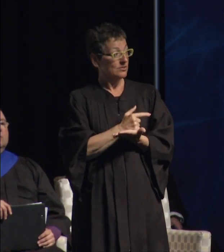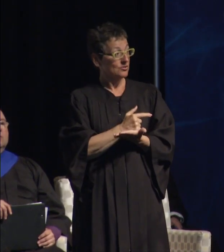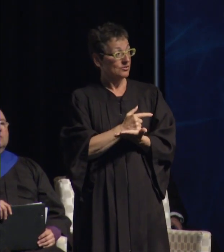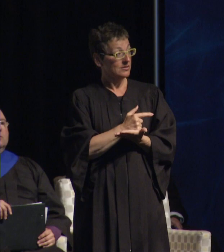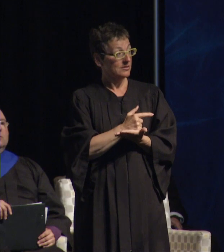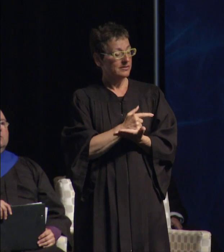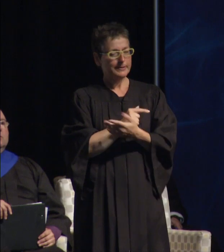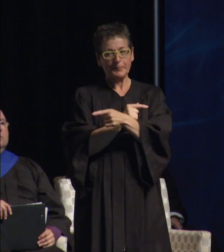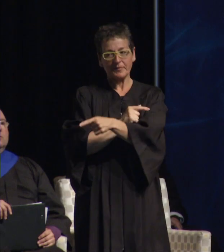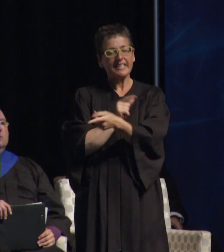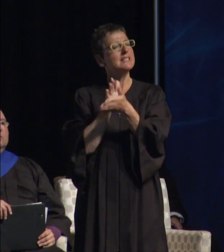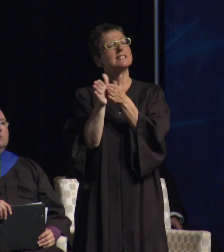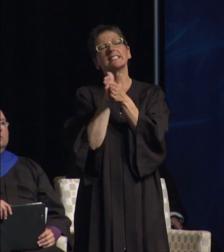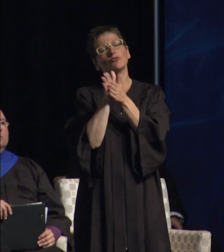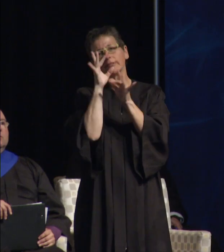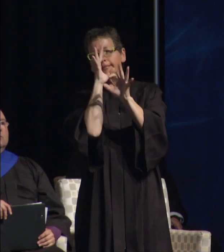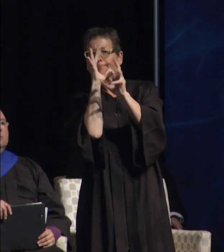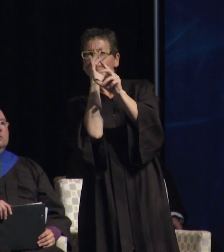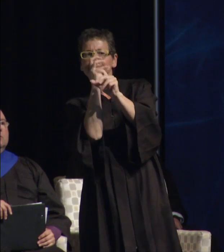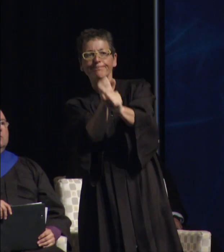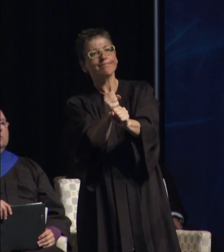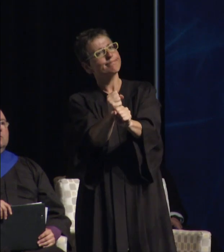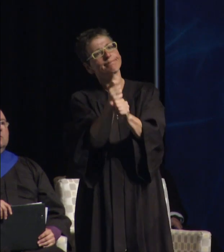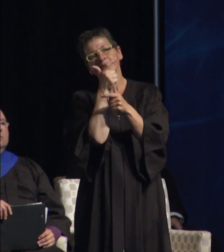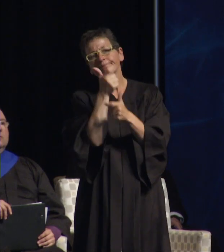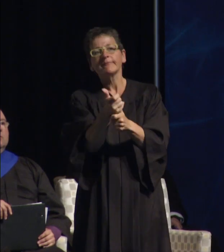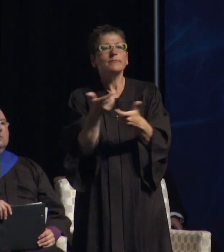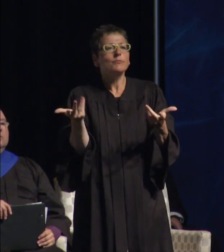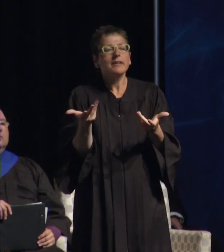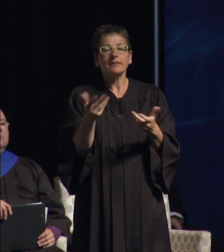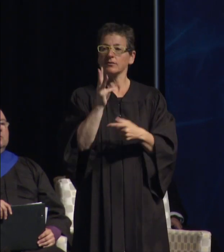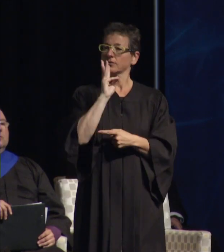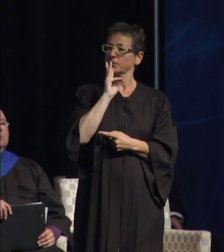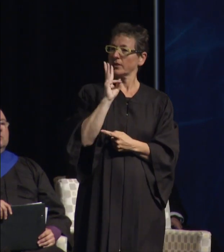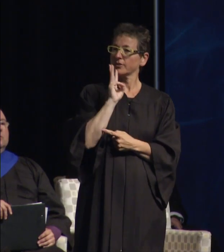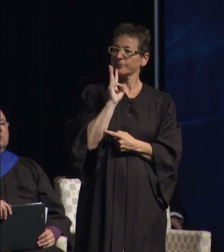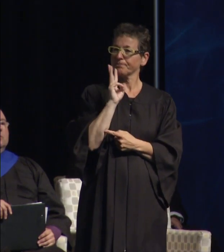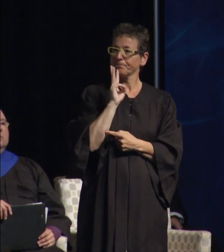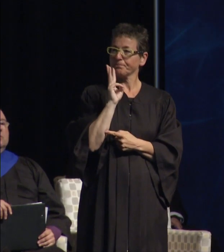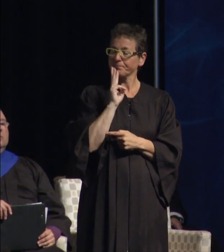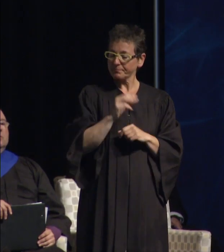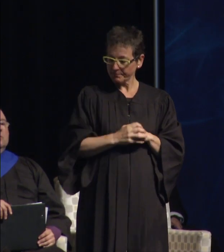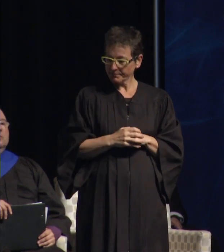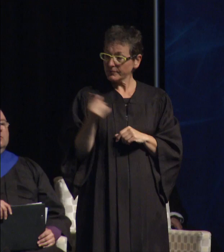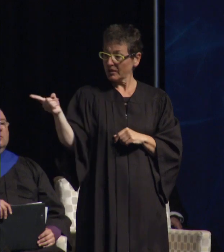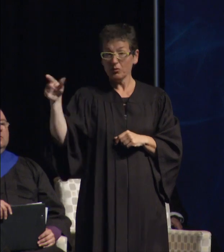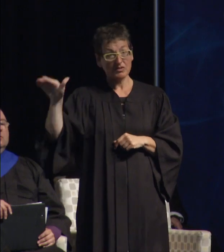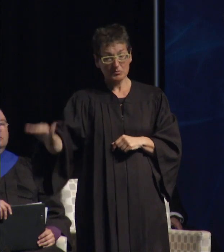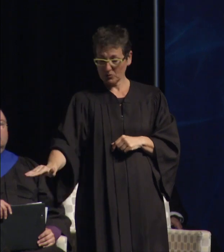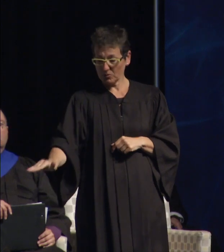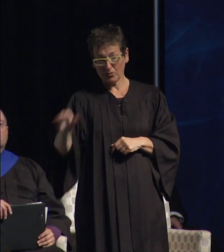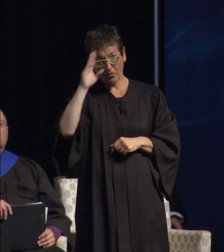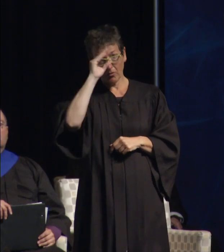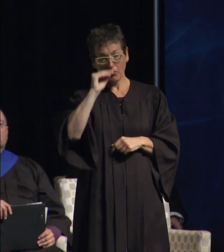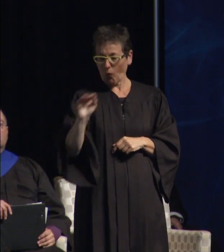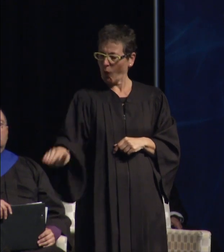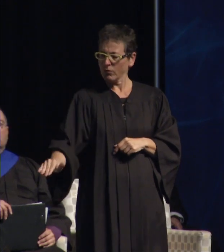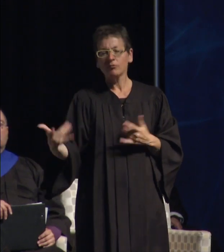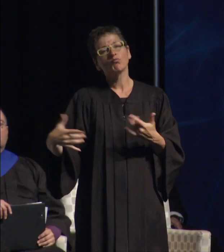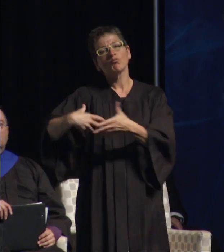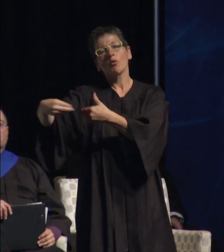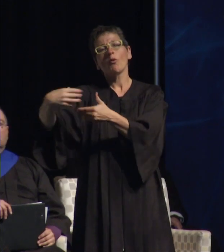been very interested in, and I would say passionate about, water. When he was a little boy, he'd be outside